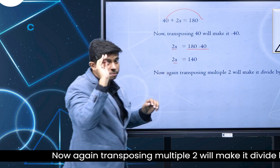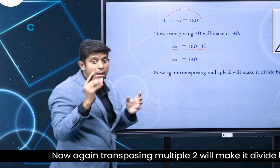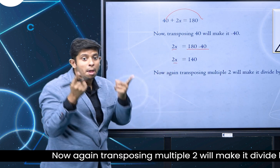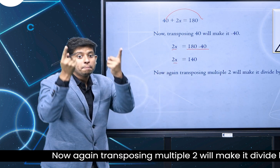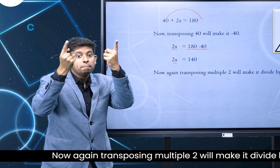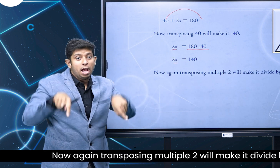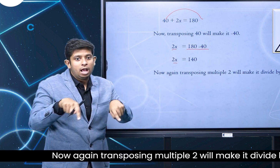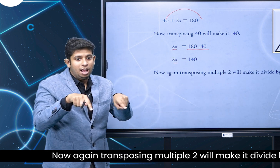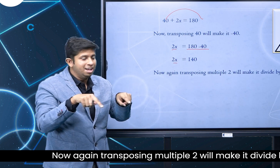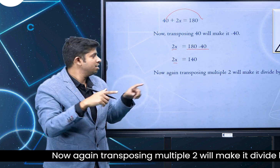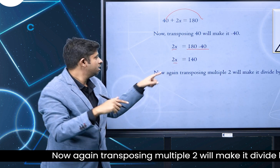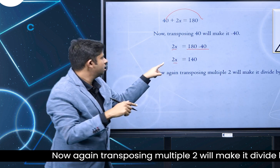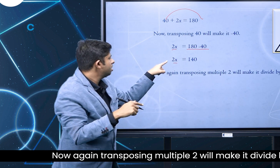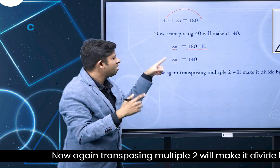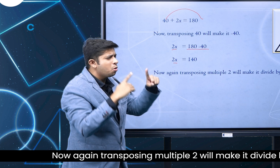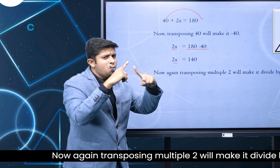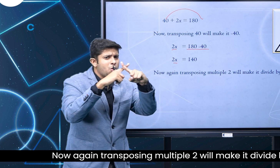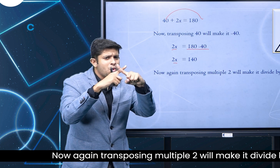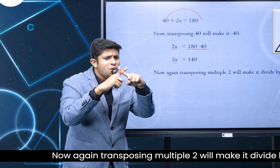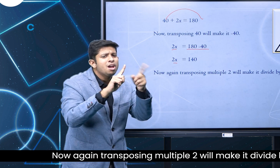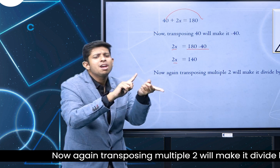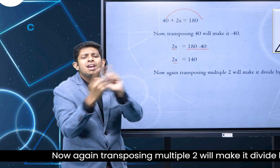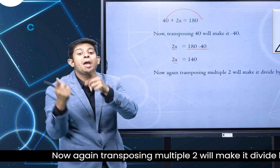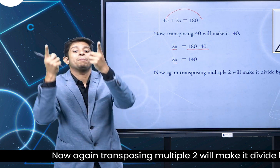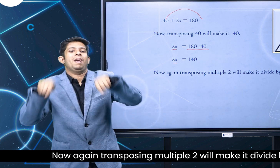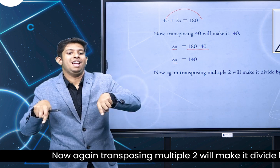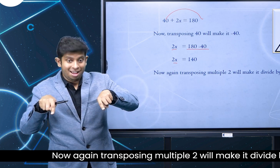Now again, transposing multiple 2 will make it divide by 2.